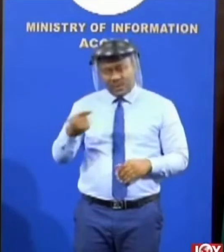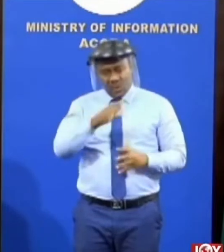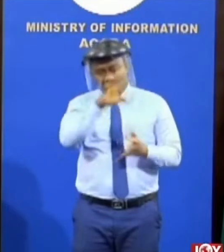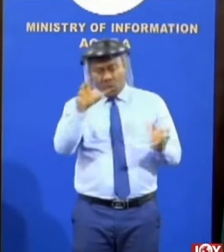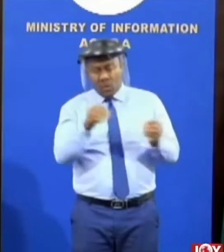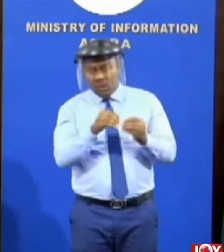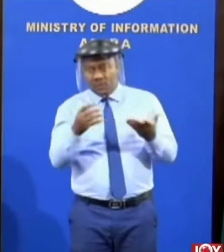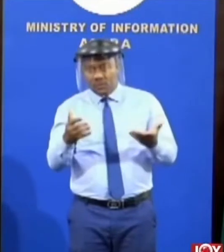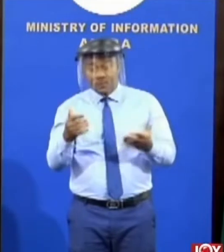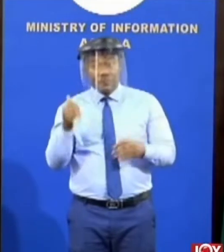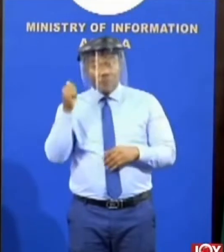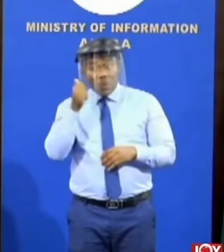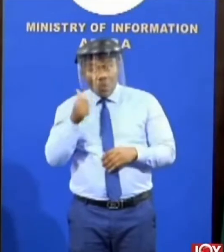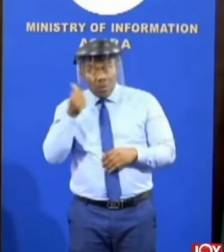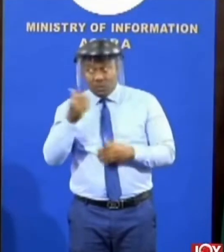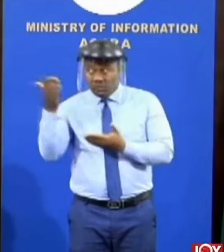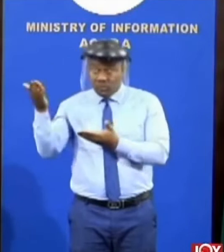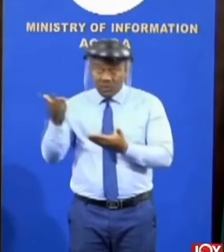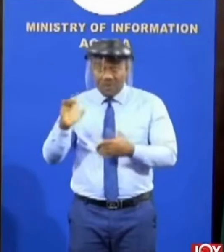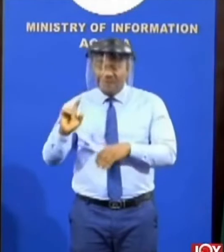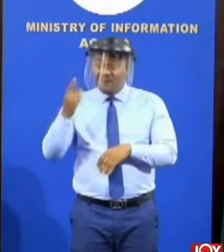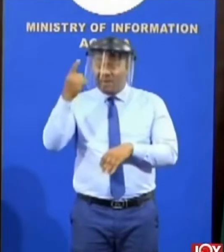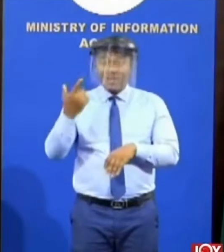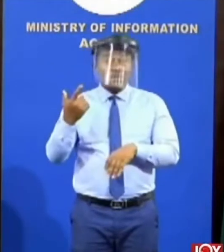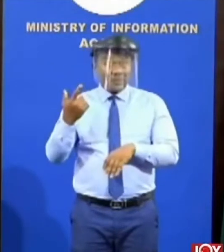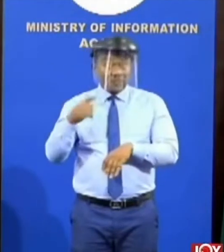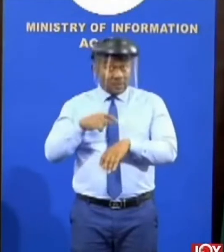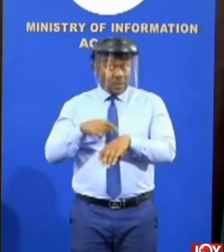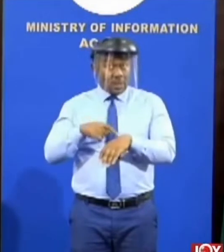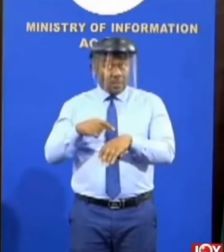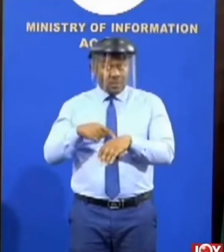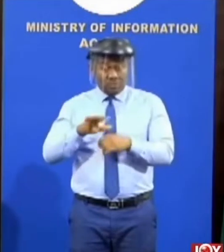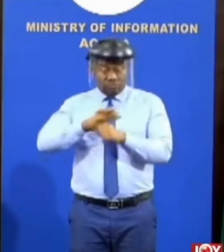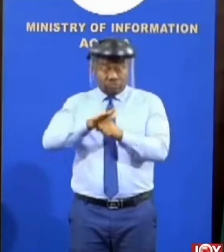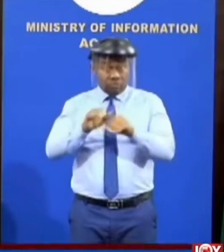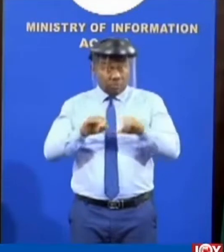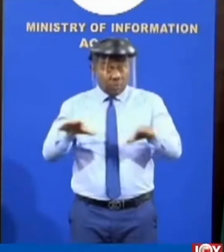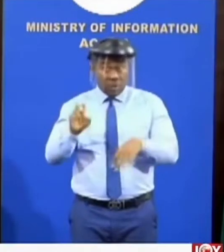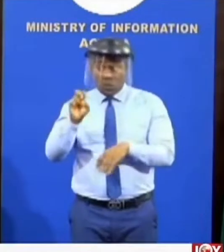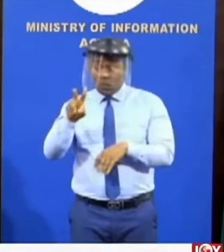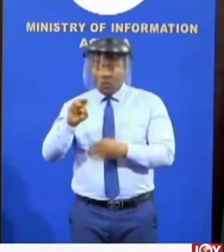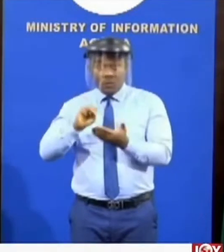from the date we got the first case, which is the 12th of March. That comes about